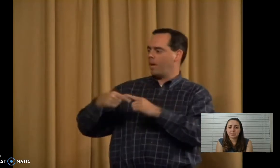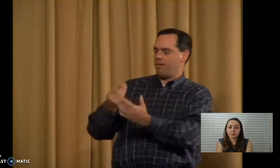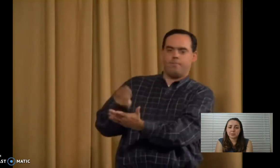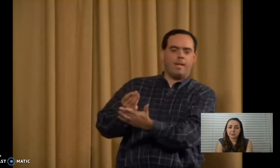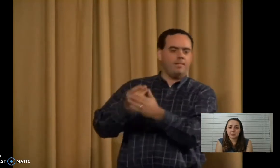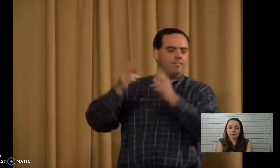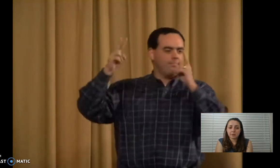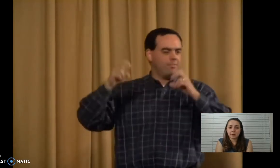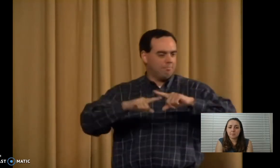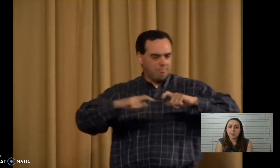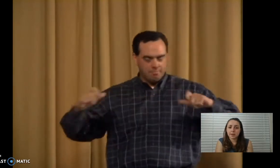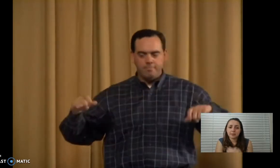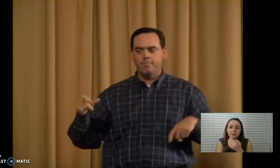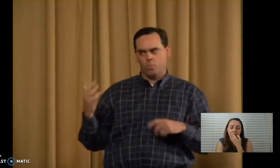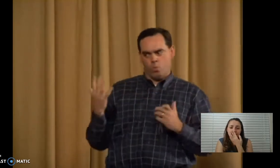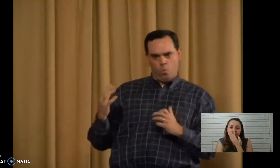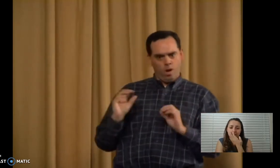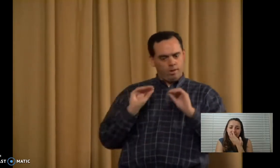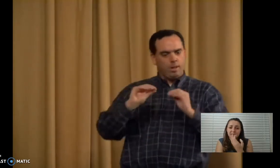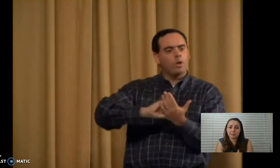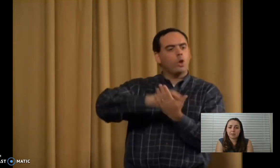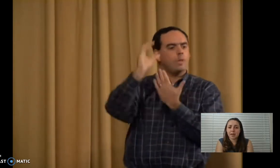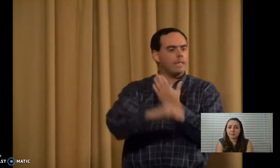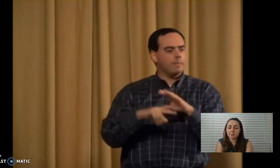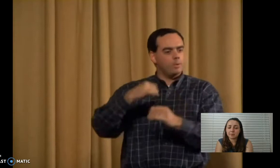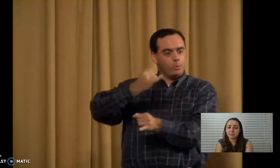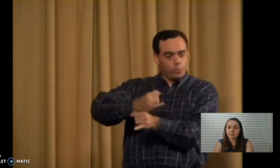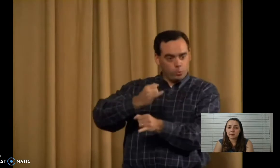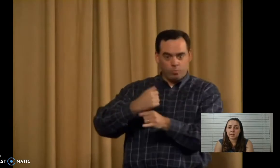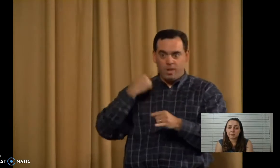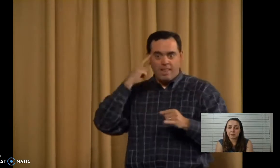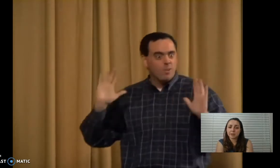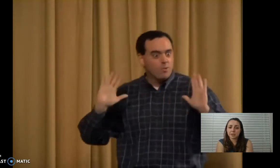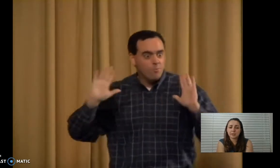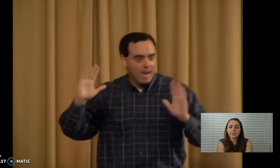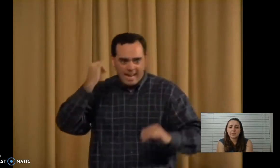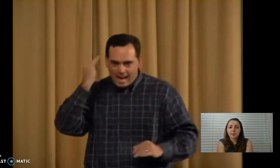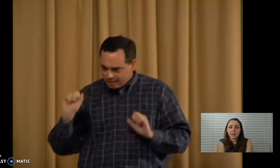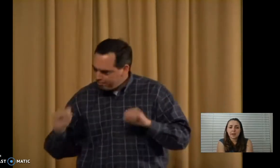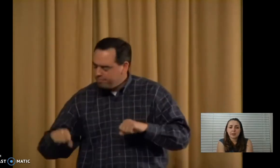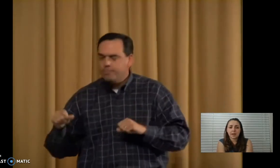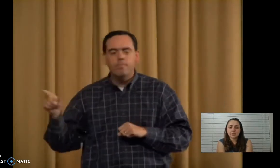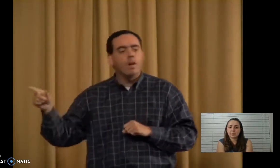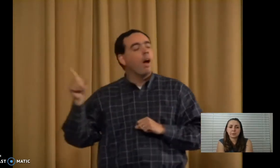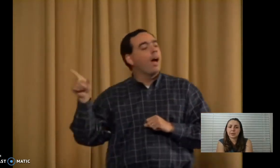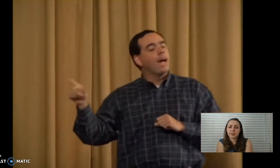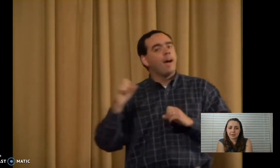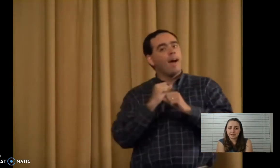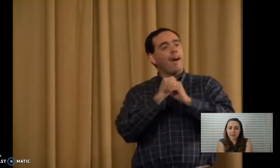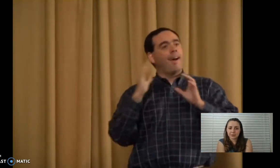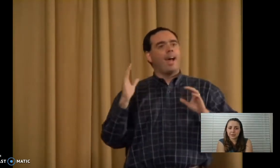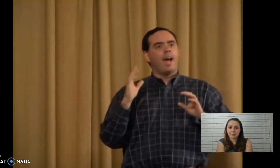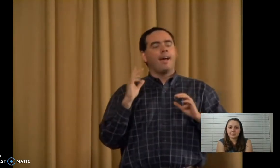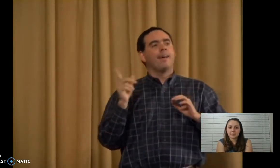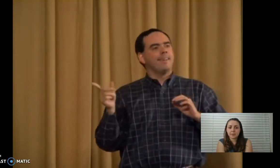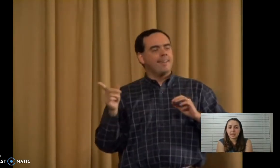teach deaf students about money and a lot of that type of information. And I thought that was a great idea for